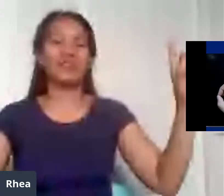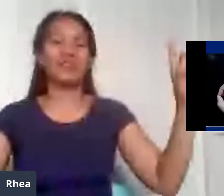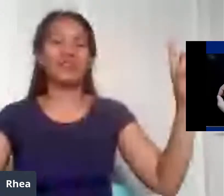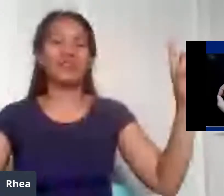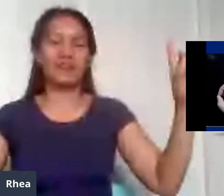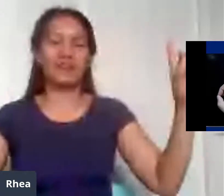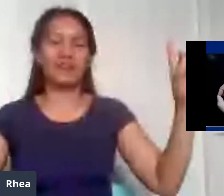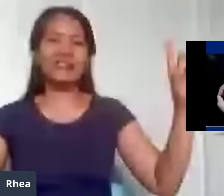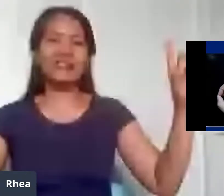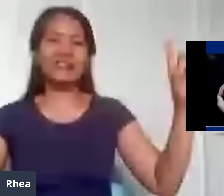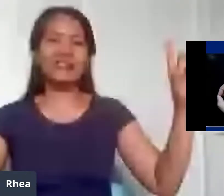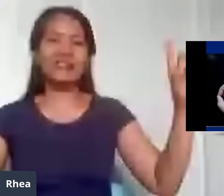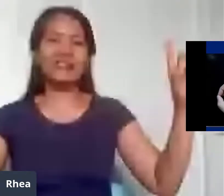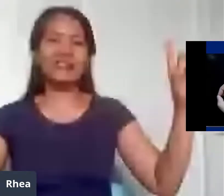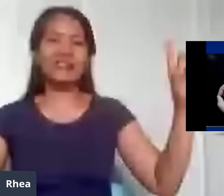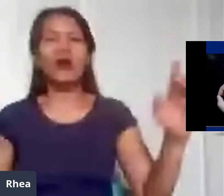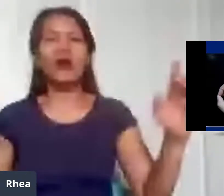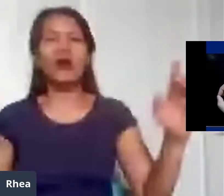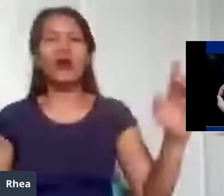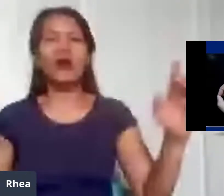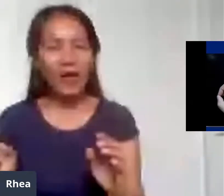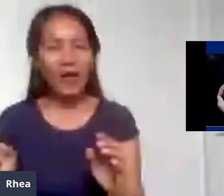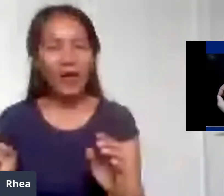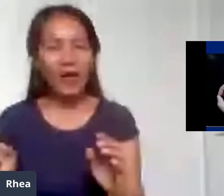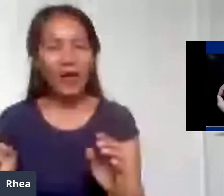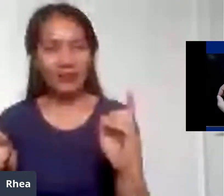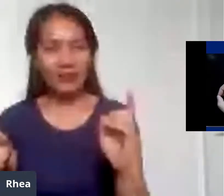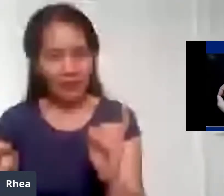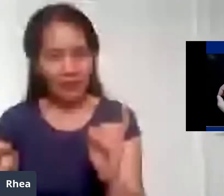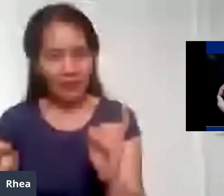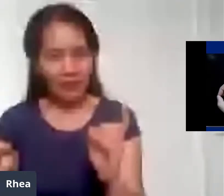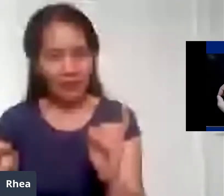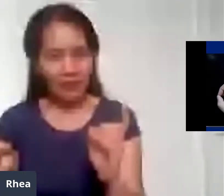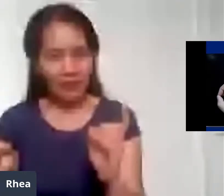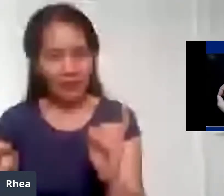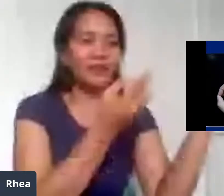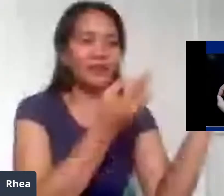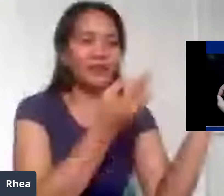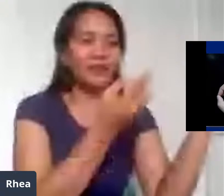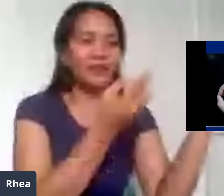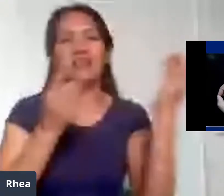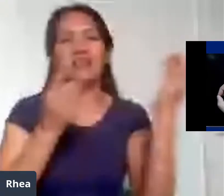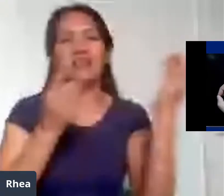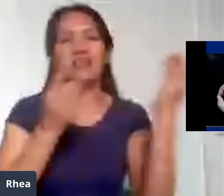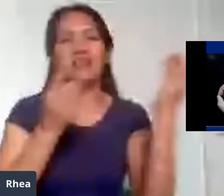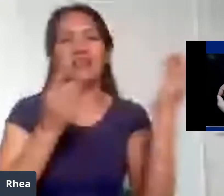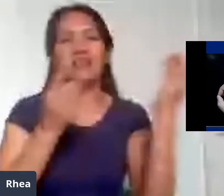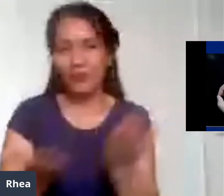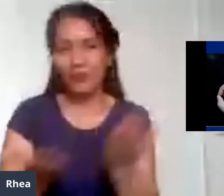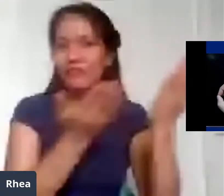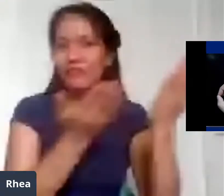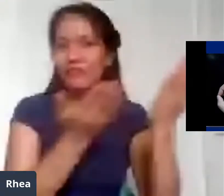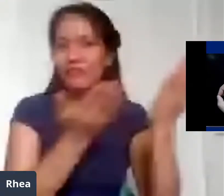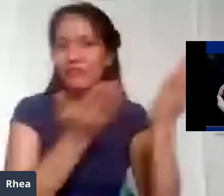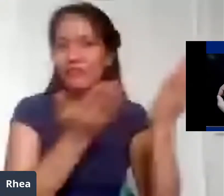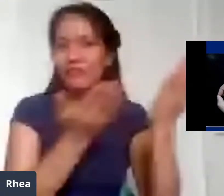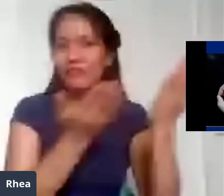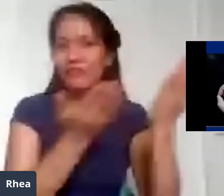free. I'm delivered by this from the sickness. Or deliver